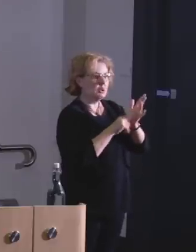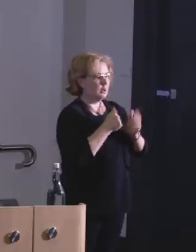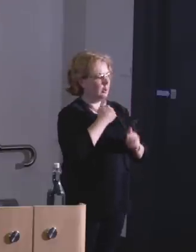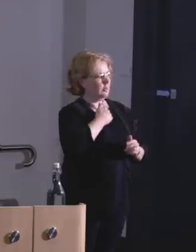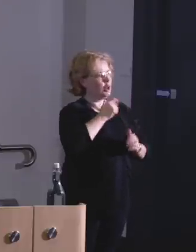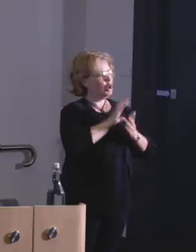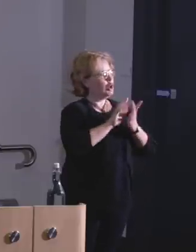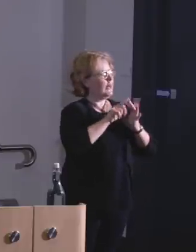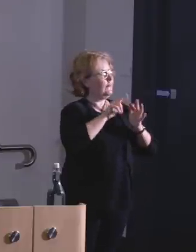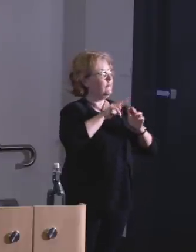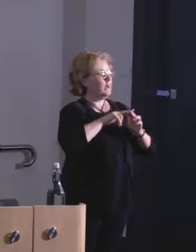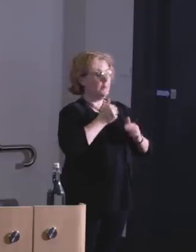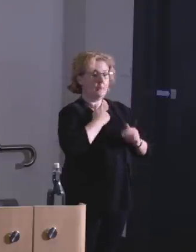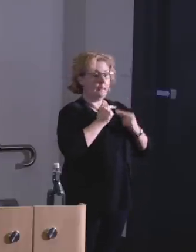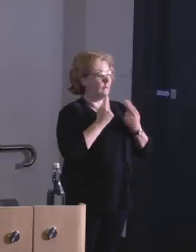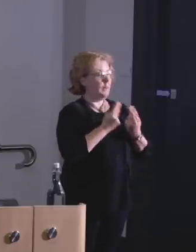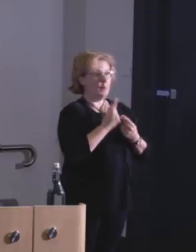family, but of my village.